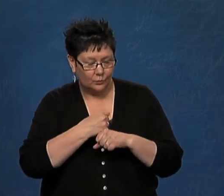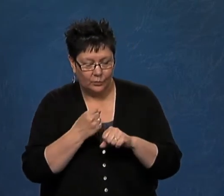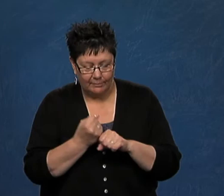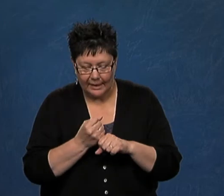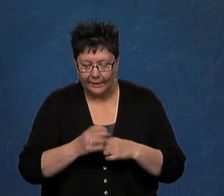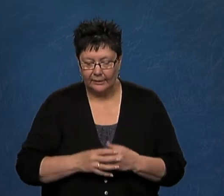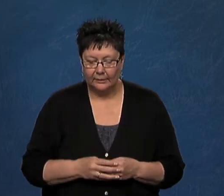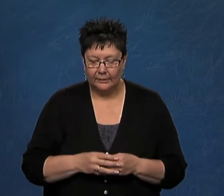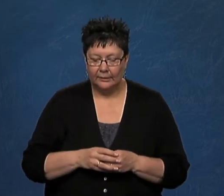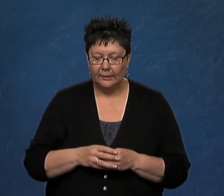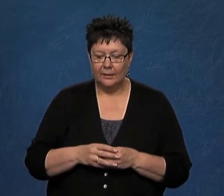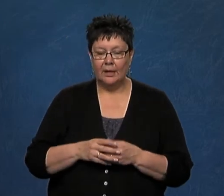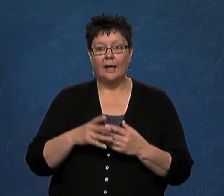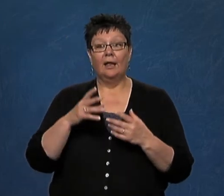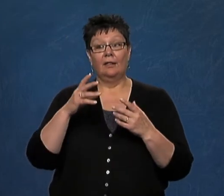We don't know if there was any errors made,